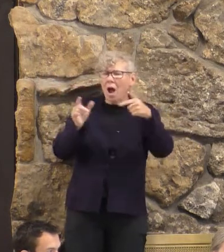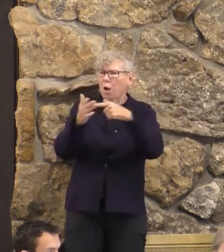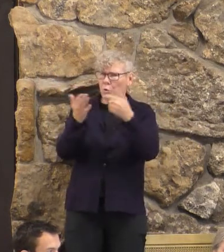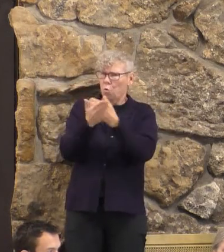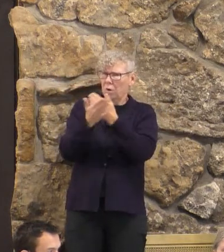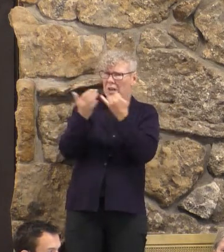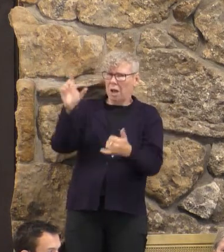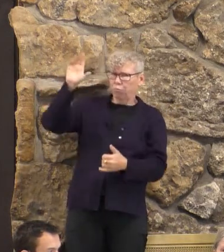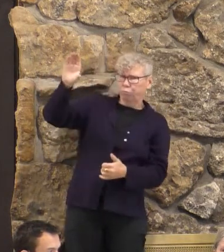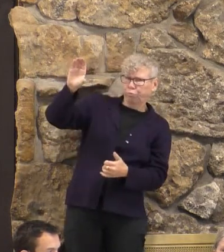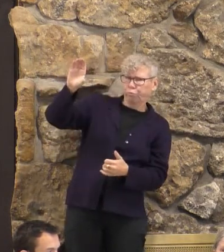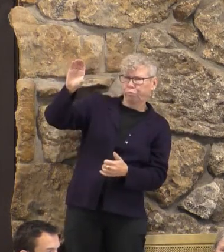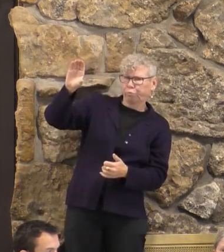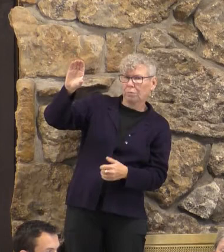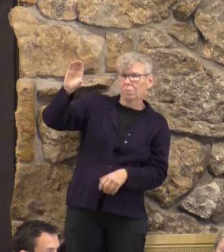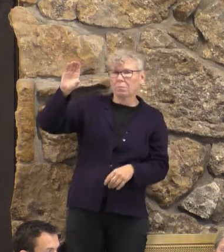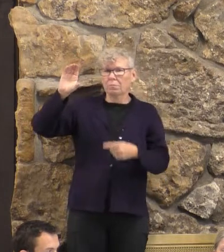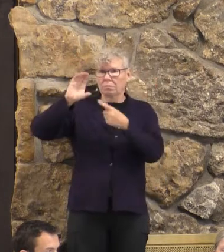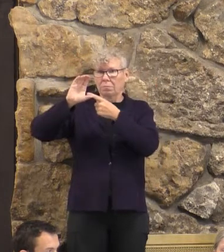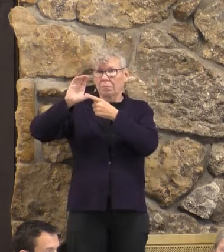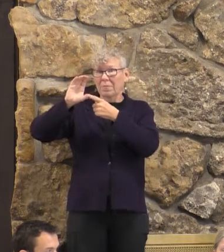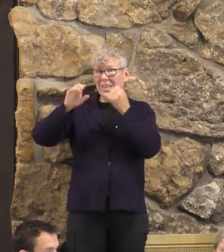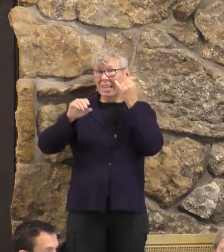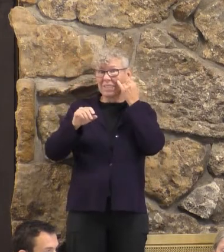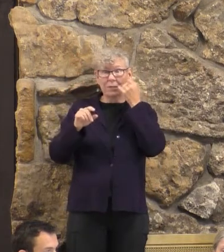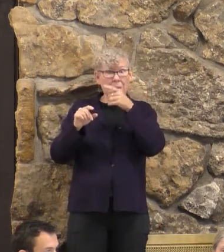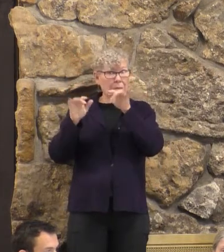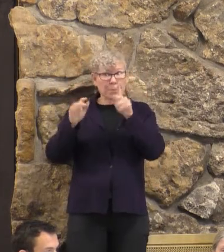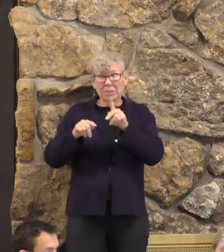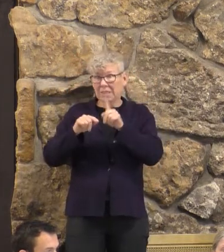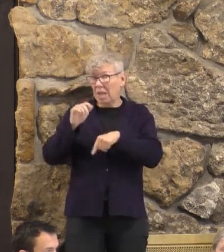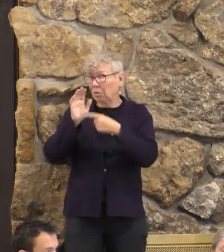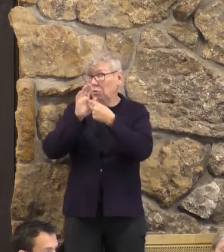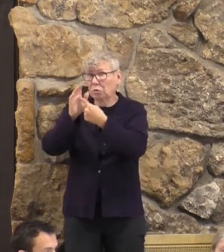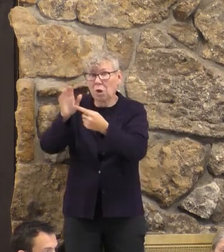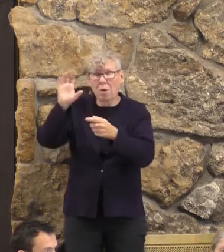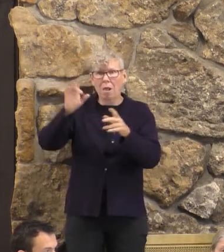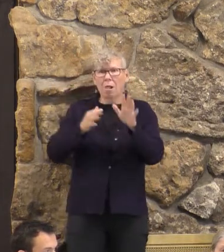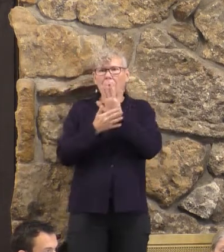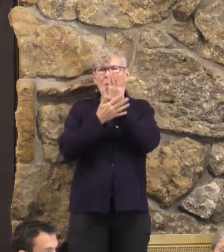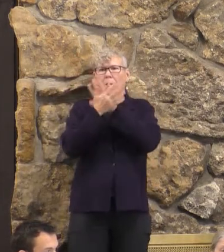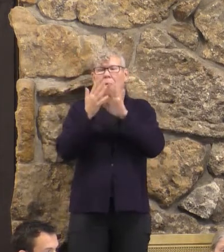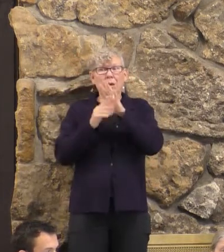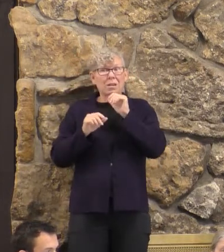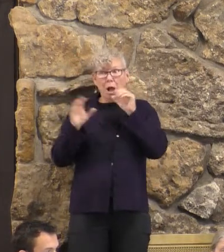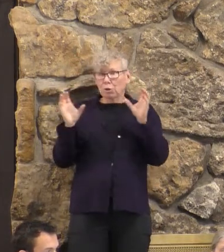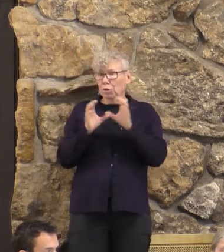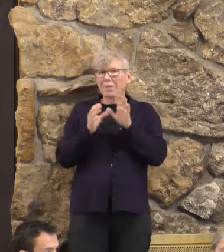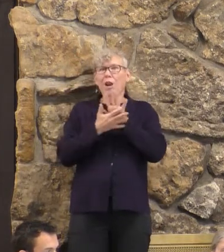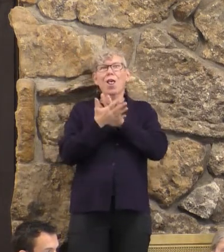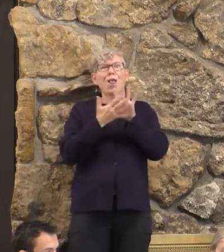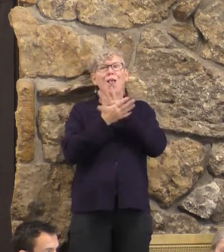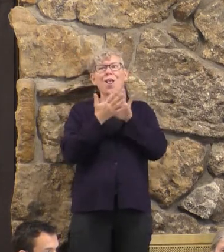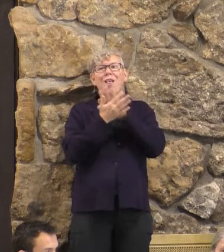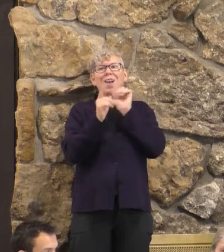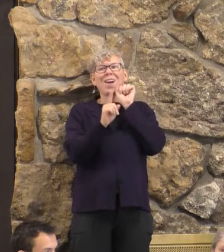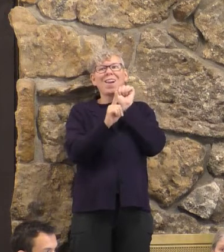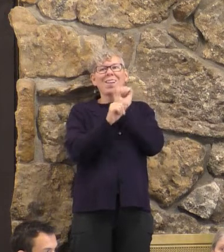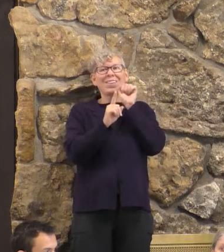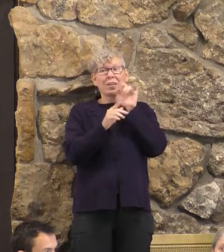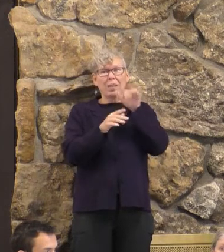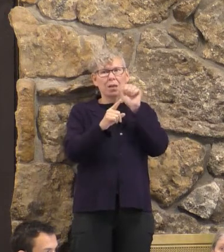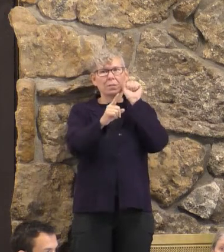your office has committed a deceptive trade practice, and if you end up getting sued, you could be liable for treble damages, that is triple